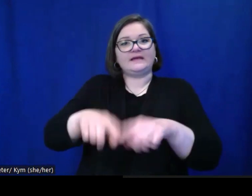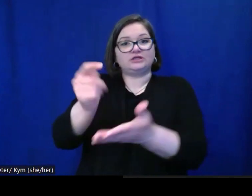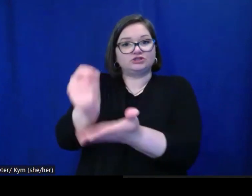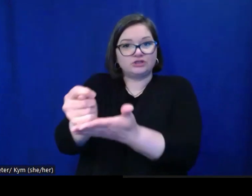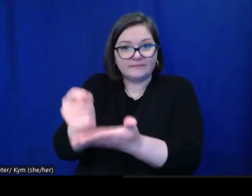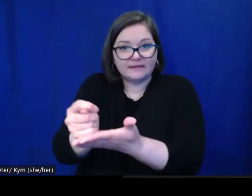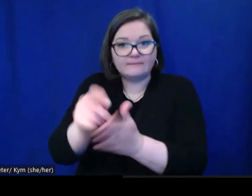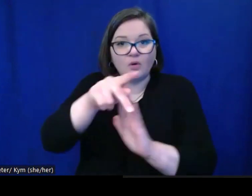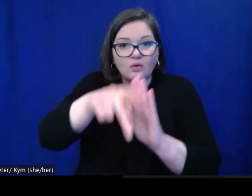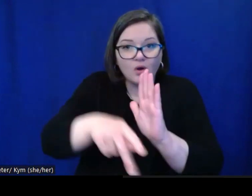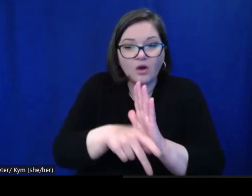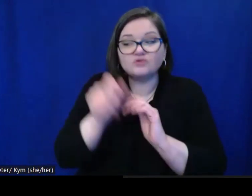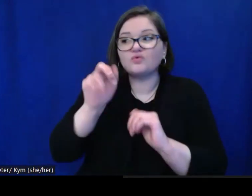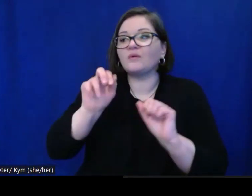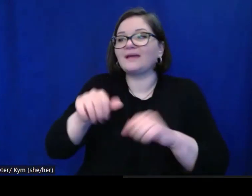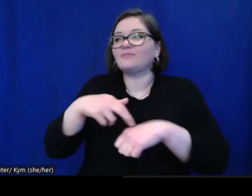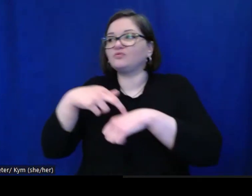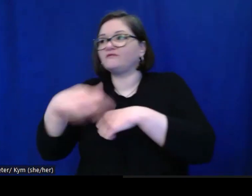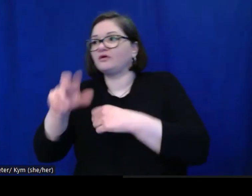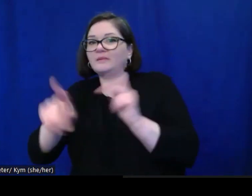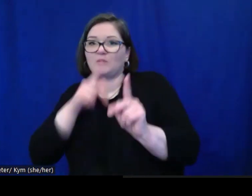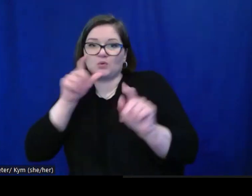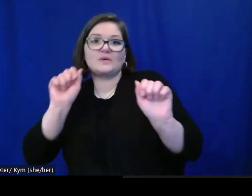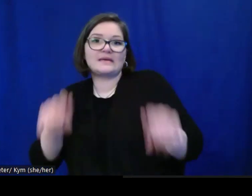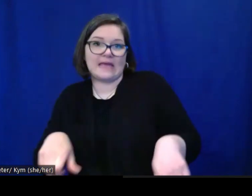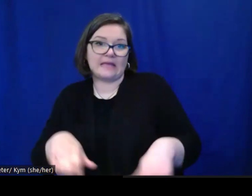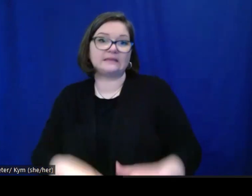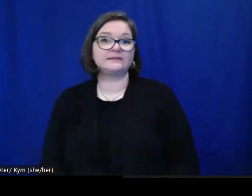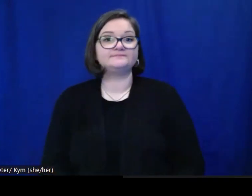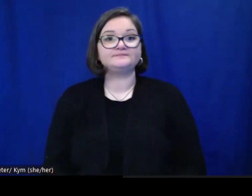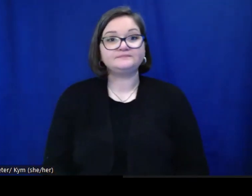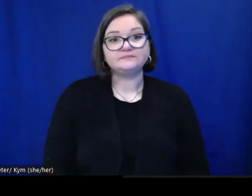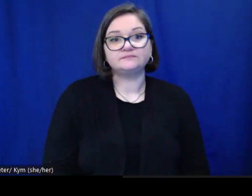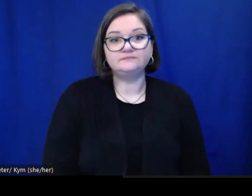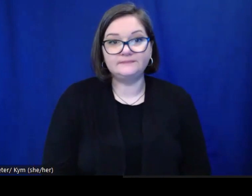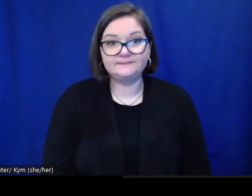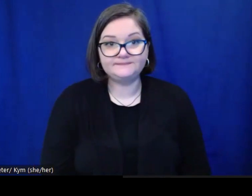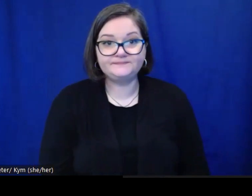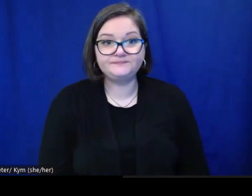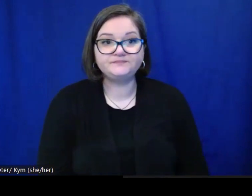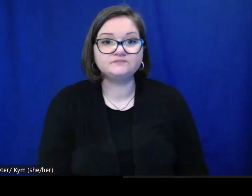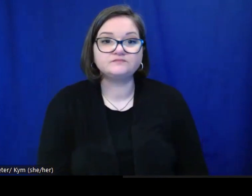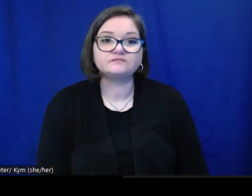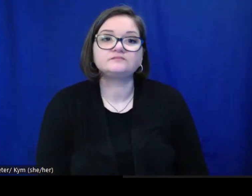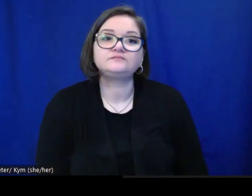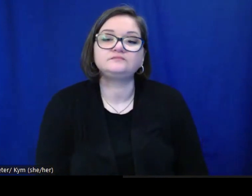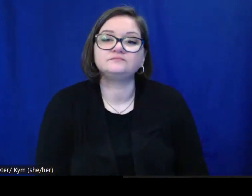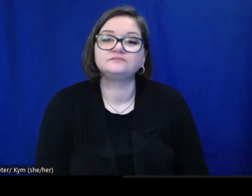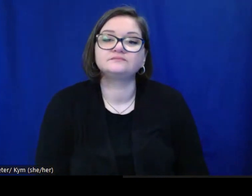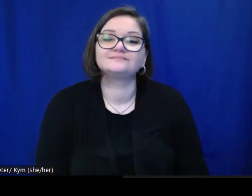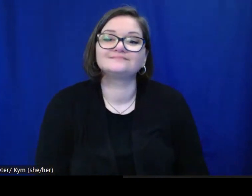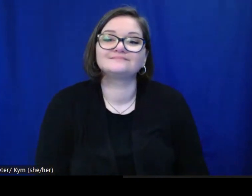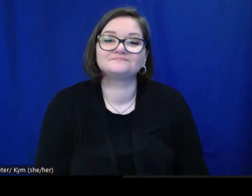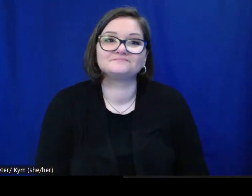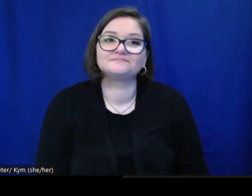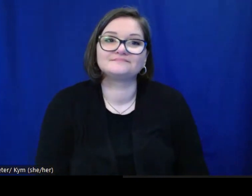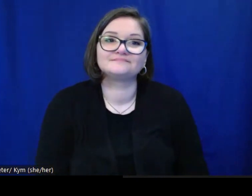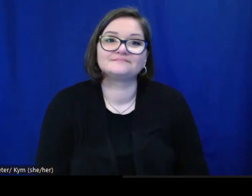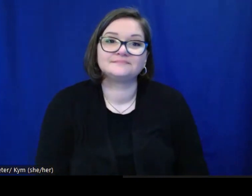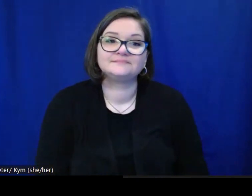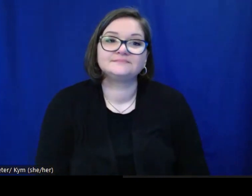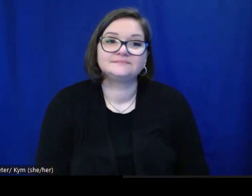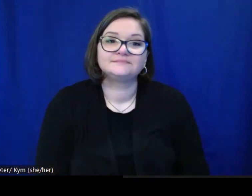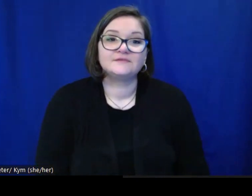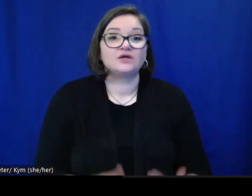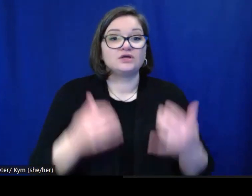refer to those who do. Now I'm running. I have much longer. Okay, so if we're going to look